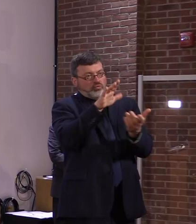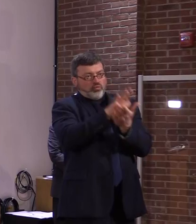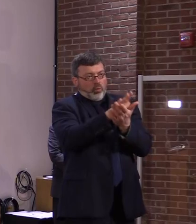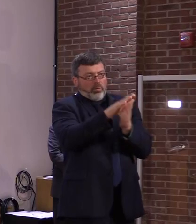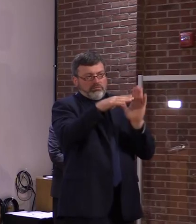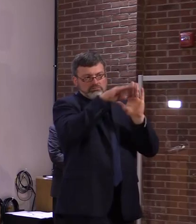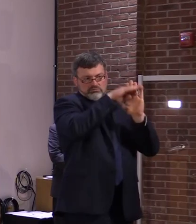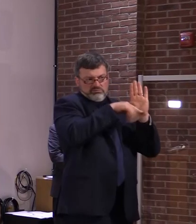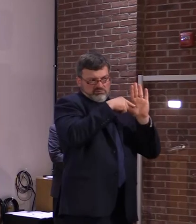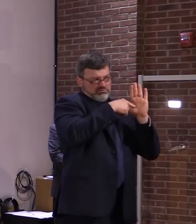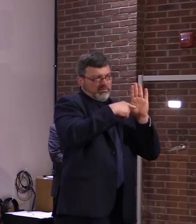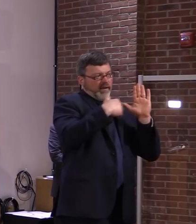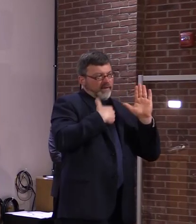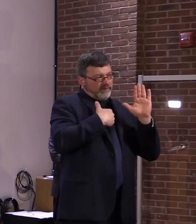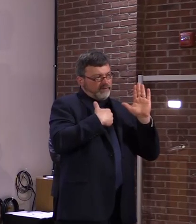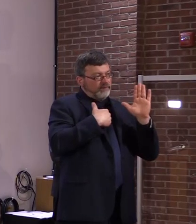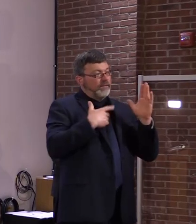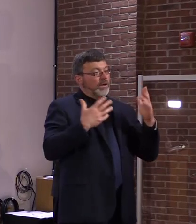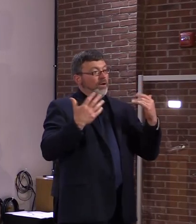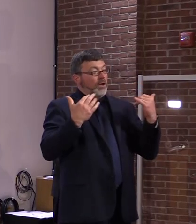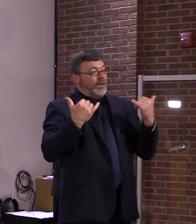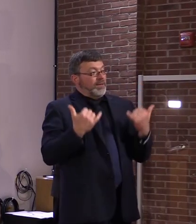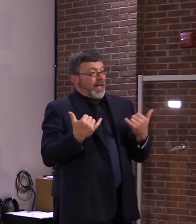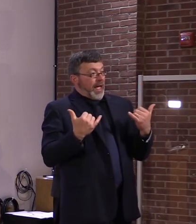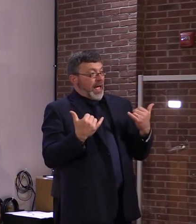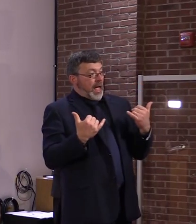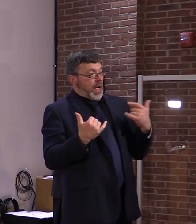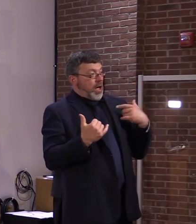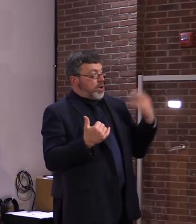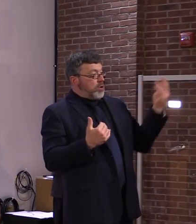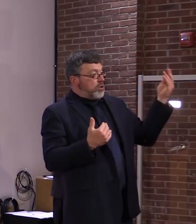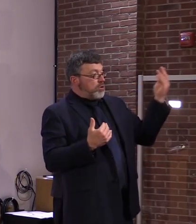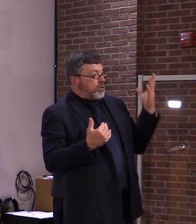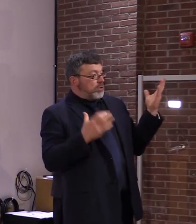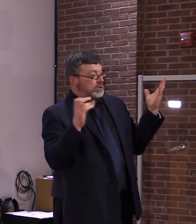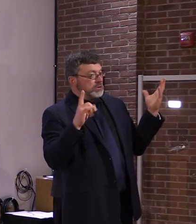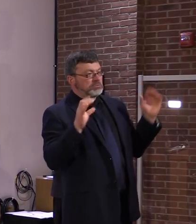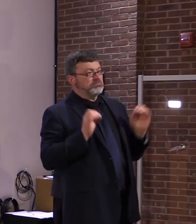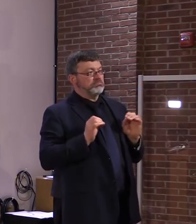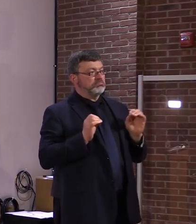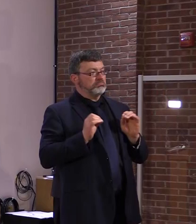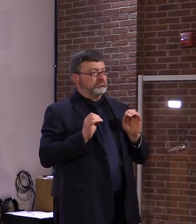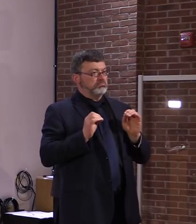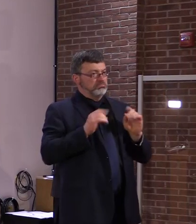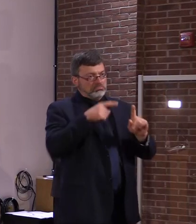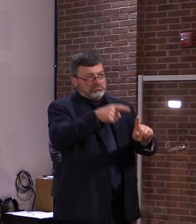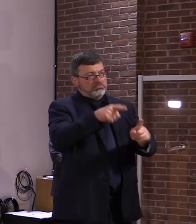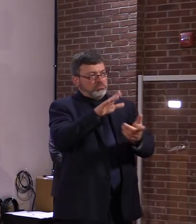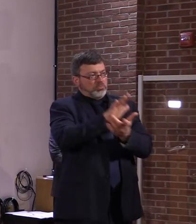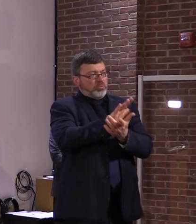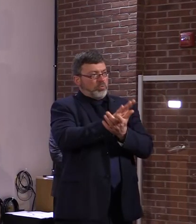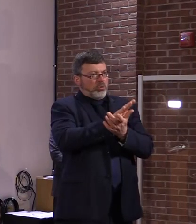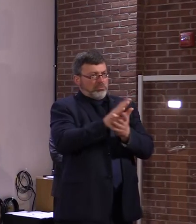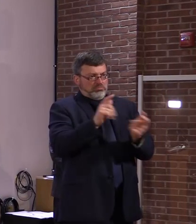have at this point in time. I'm not hearing murmurings that that's going to evolve into something different.